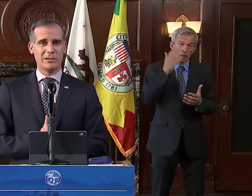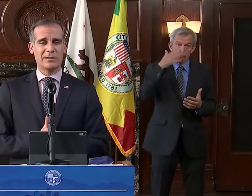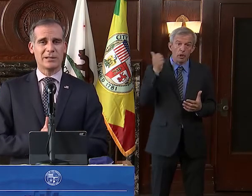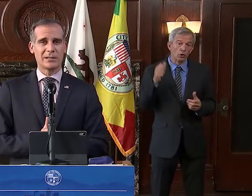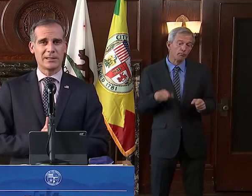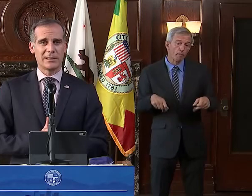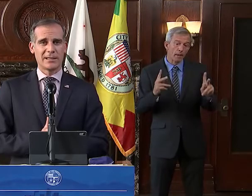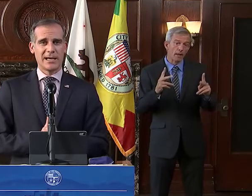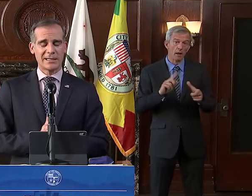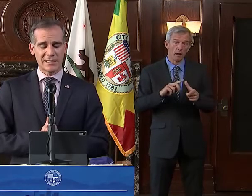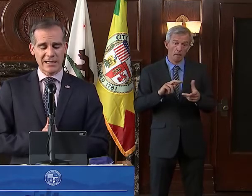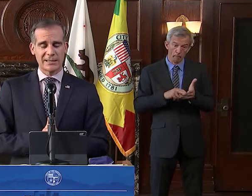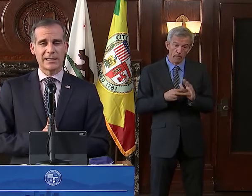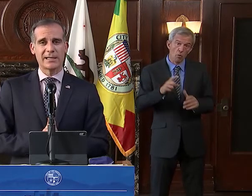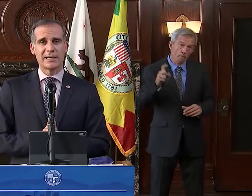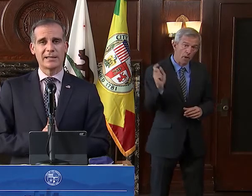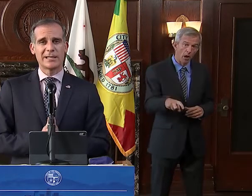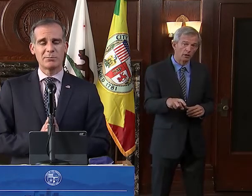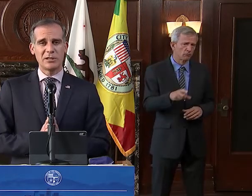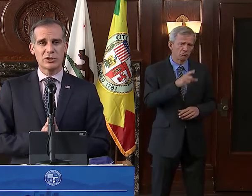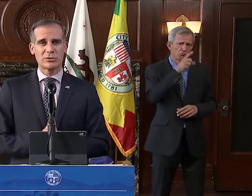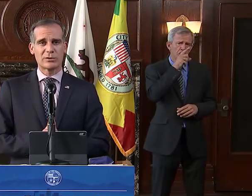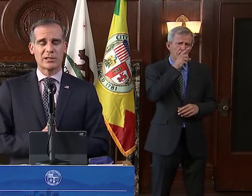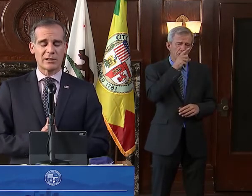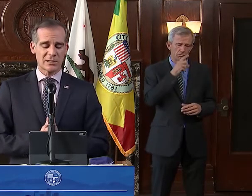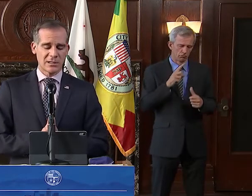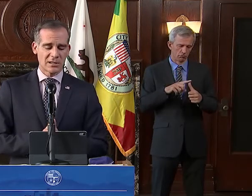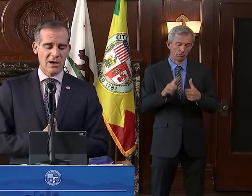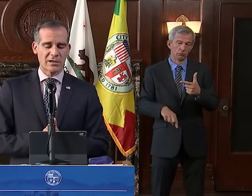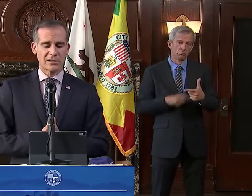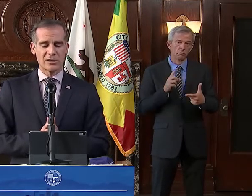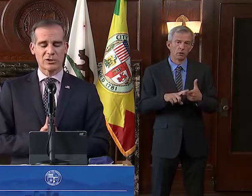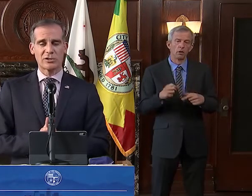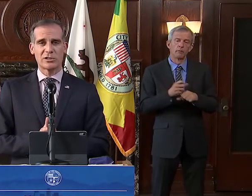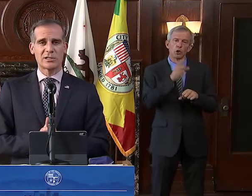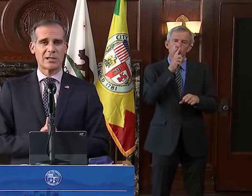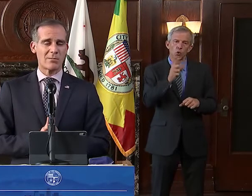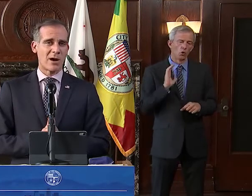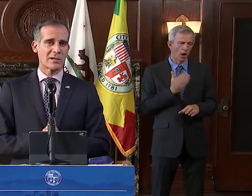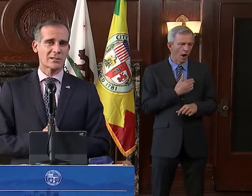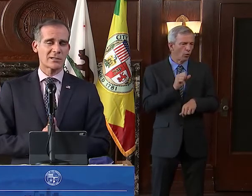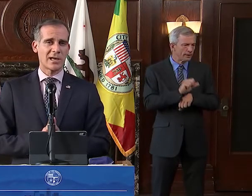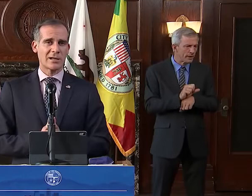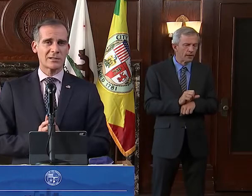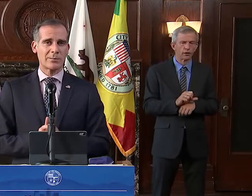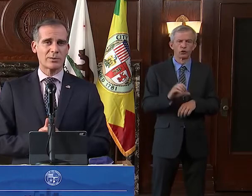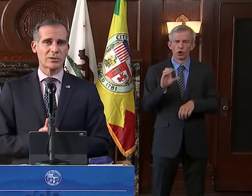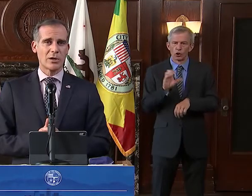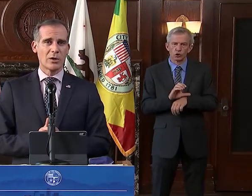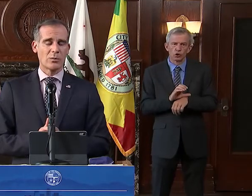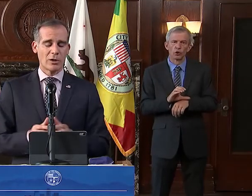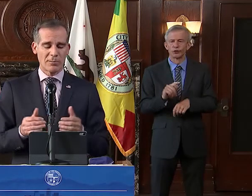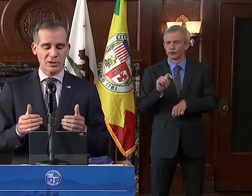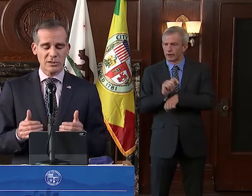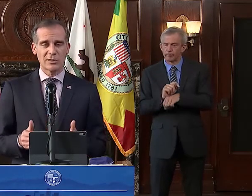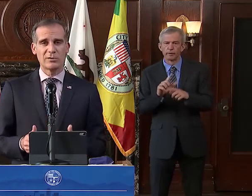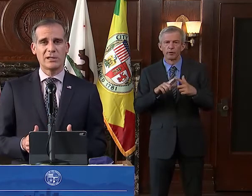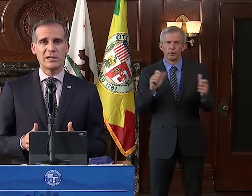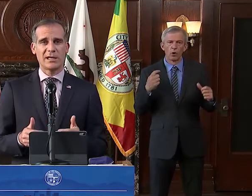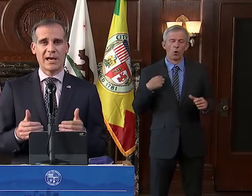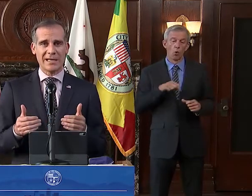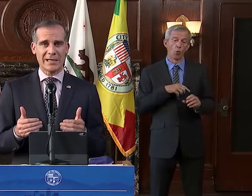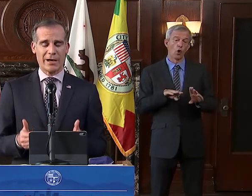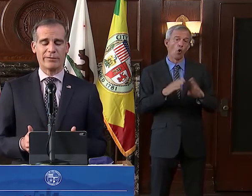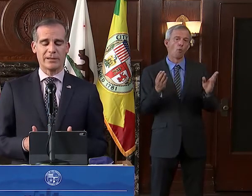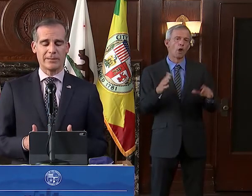have to do it. And secondly, let's be sure in our synagogues and our churches and our mosques and our temples, we open